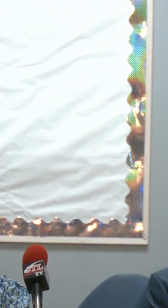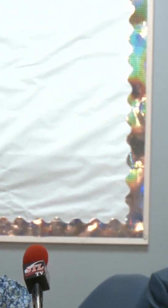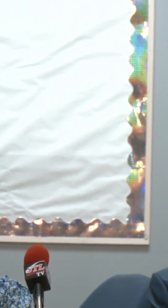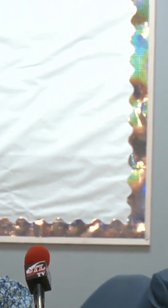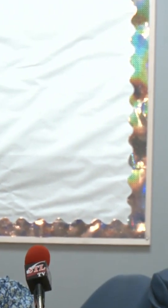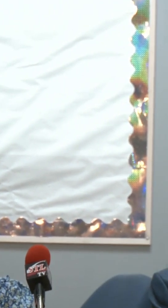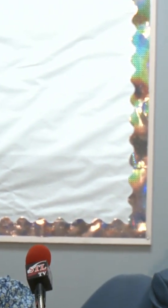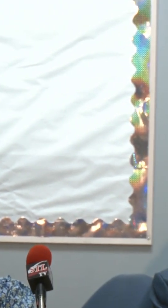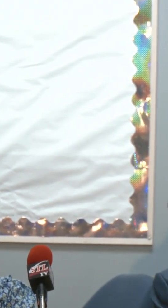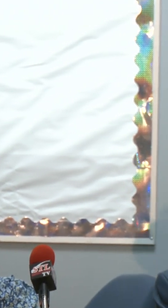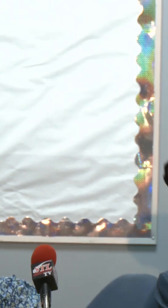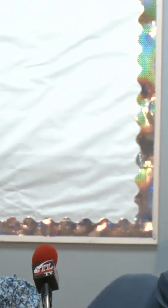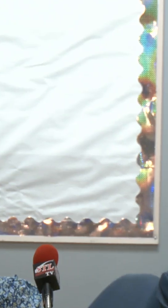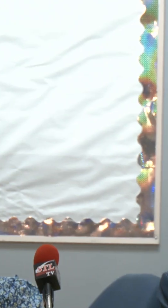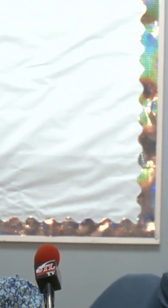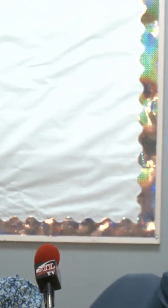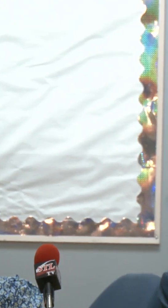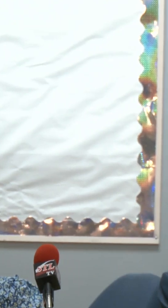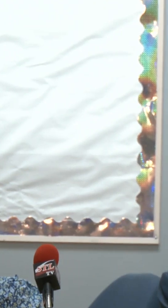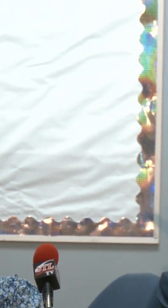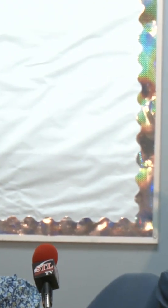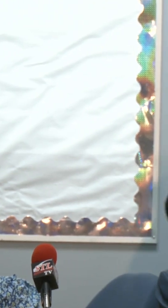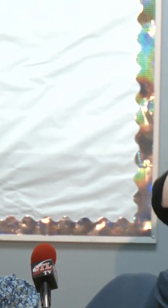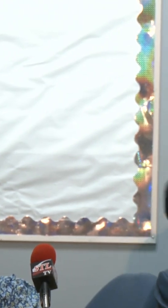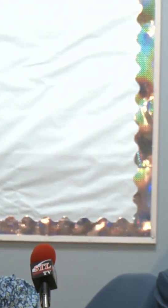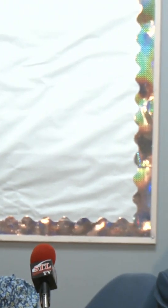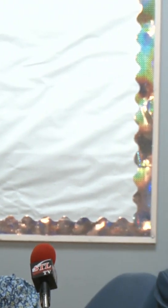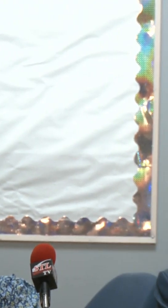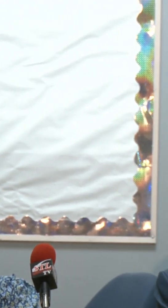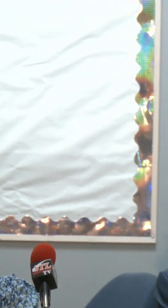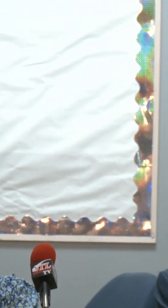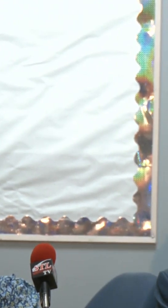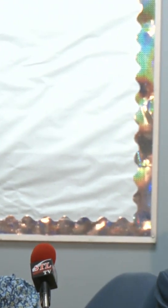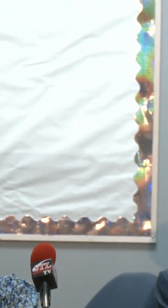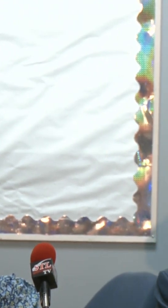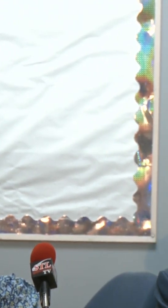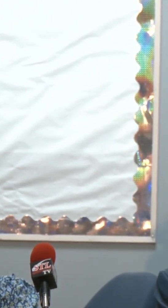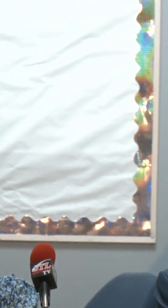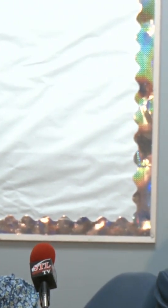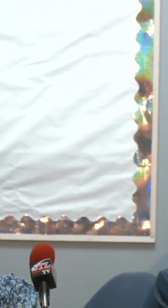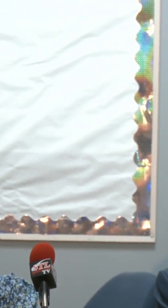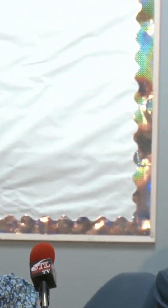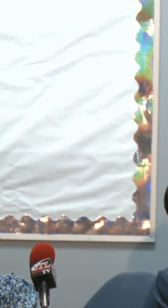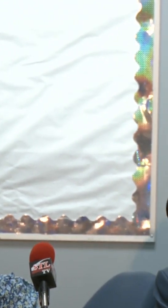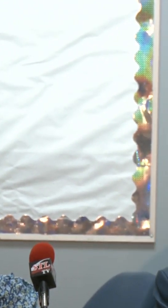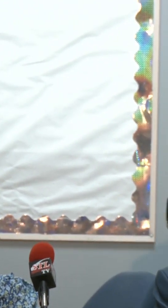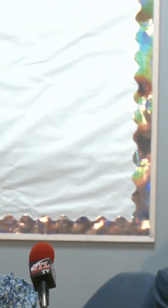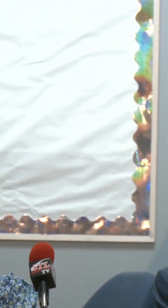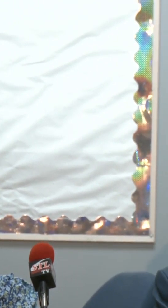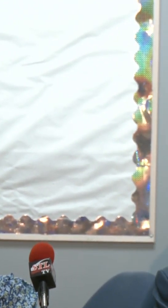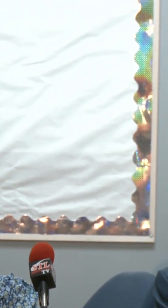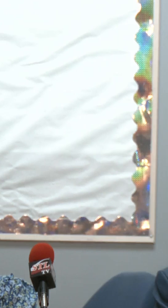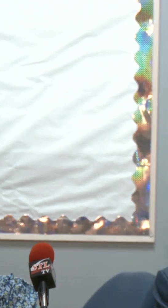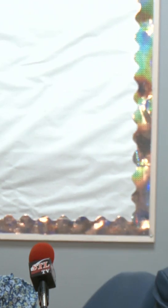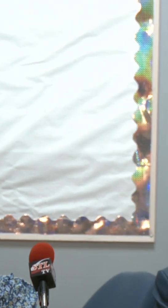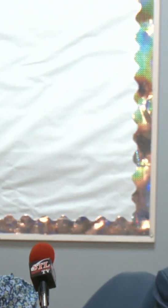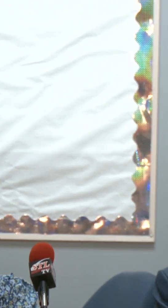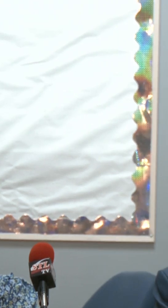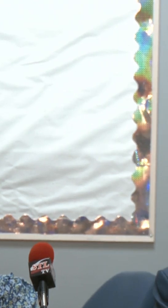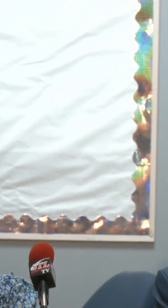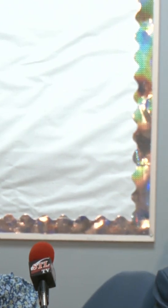so make sure that if you do see people dropping off things in your alleys that aren't supposed to, like illegally dumping, let us know